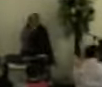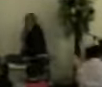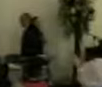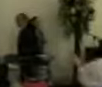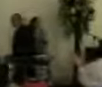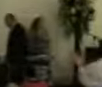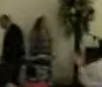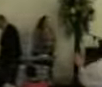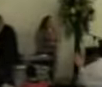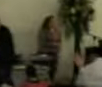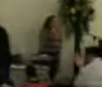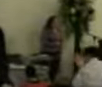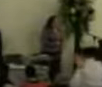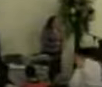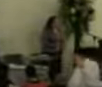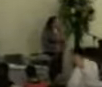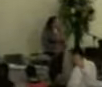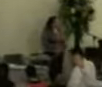under.